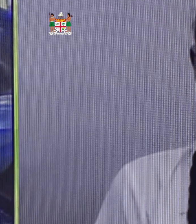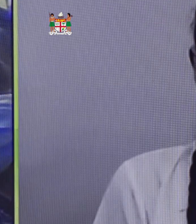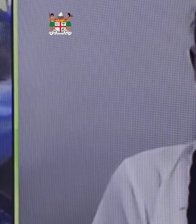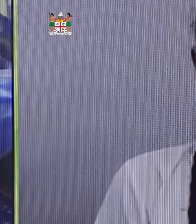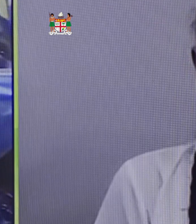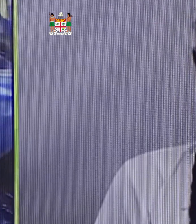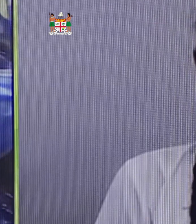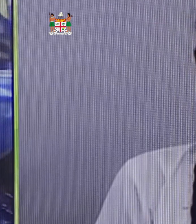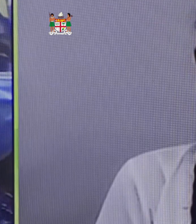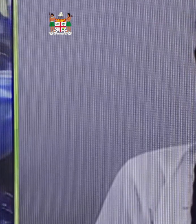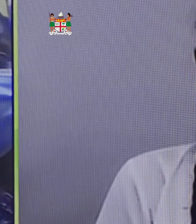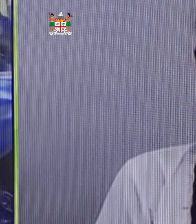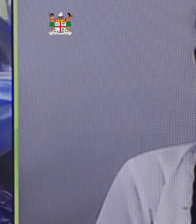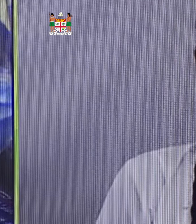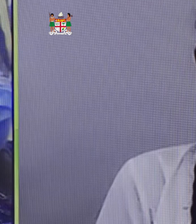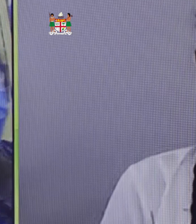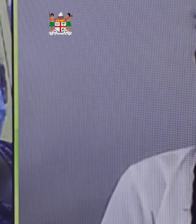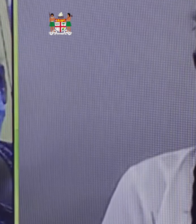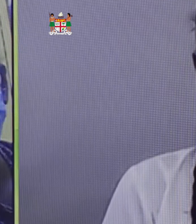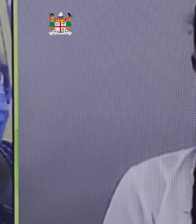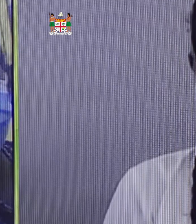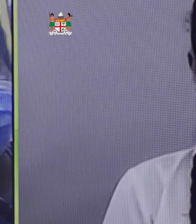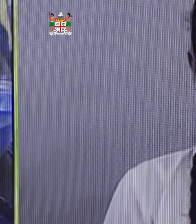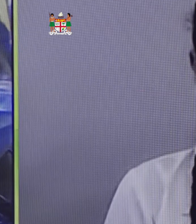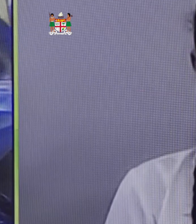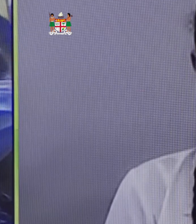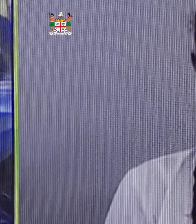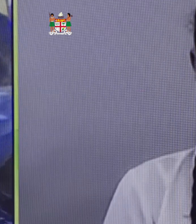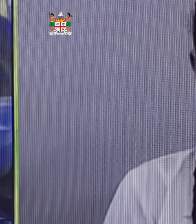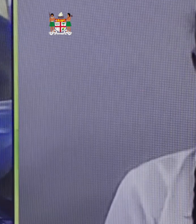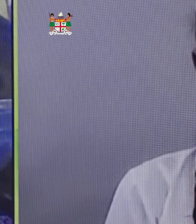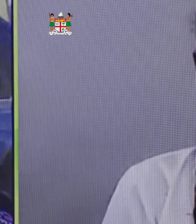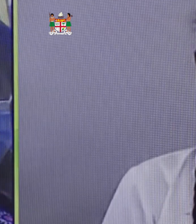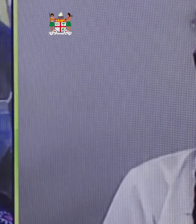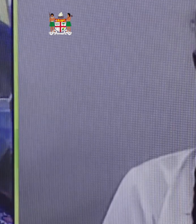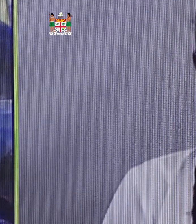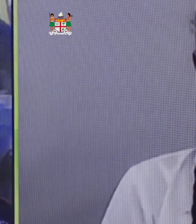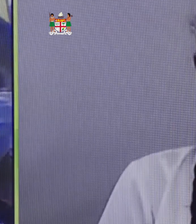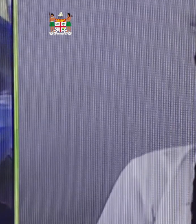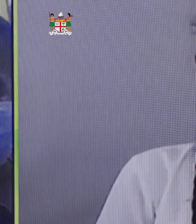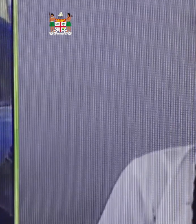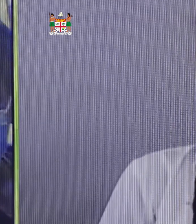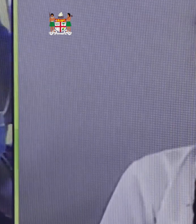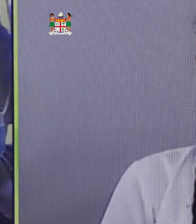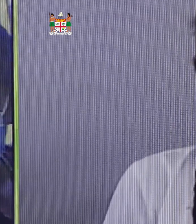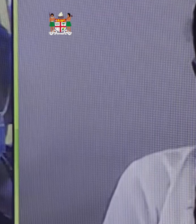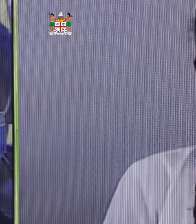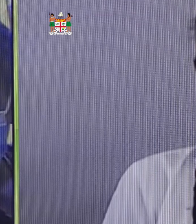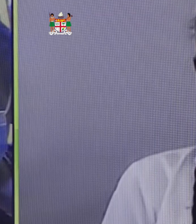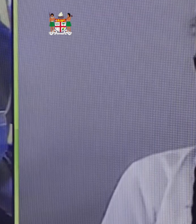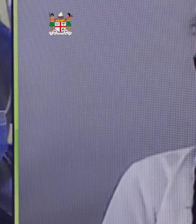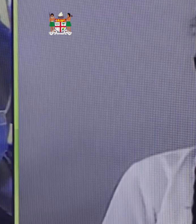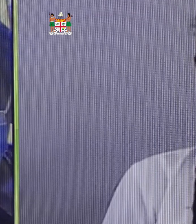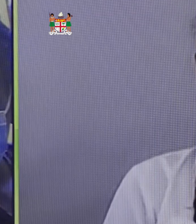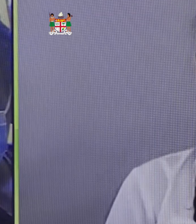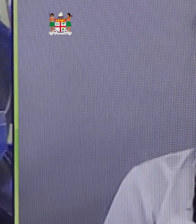writings. And yes, I'd like to thank Almighty God for giving me the opportunity to